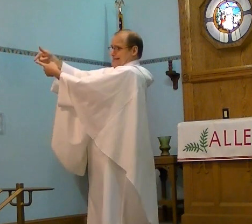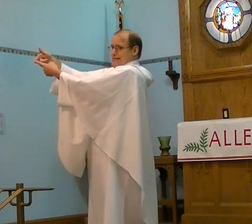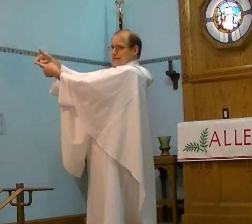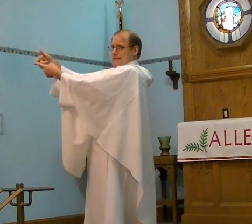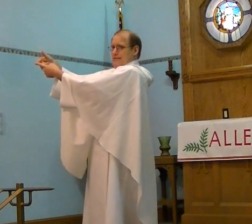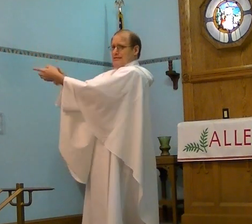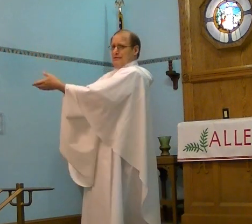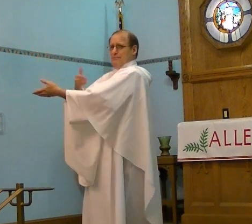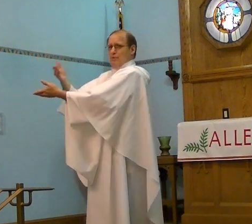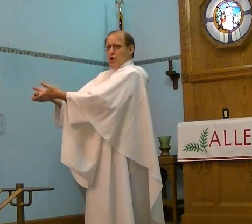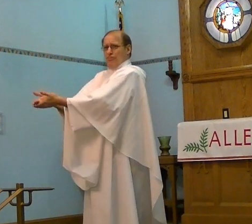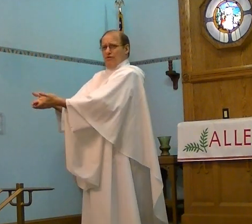birth.